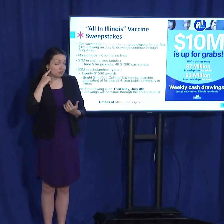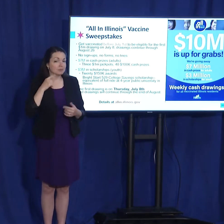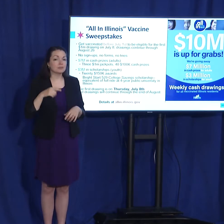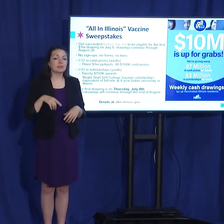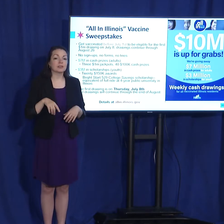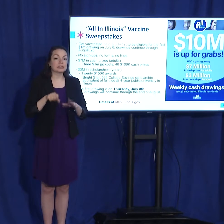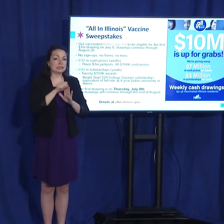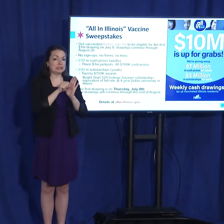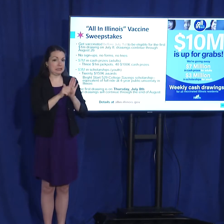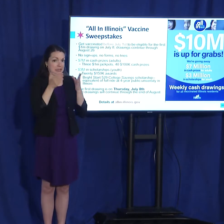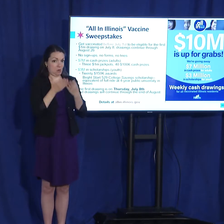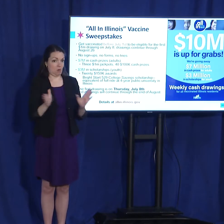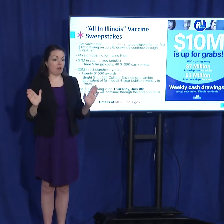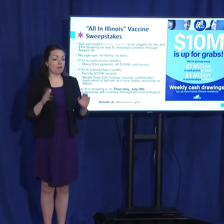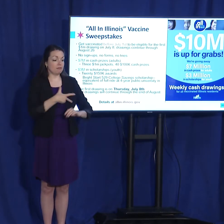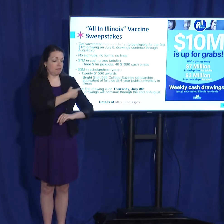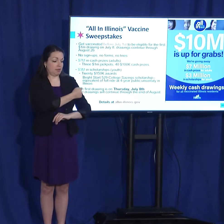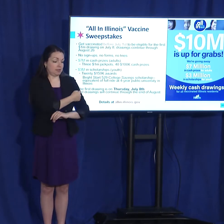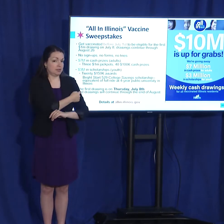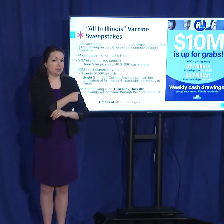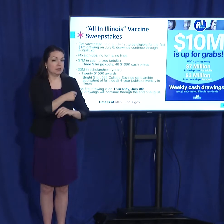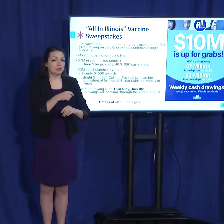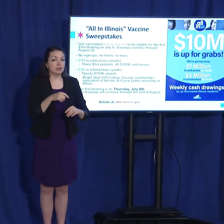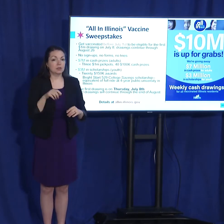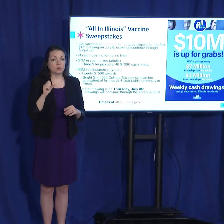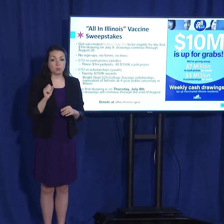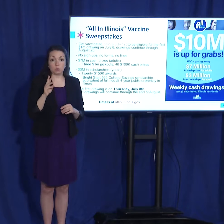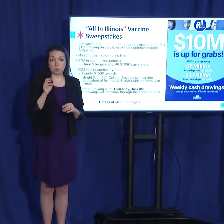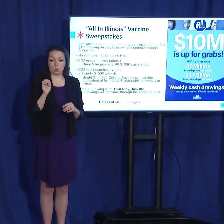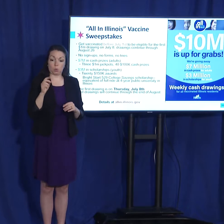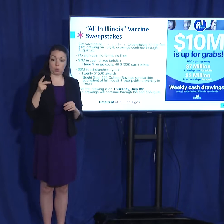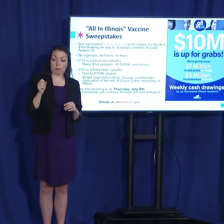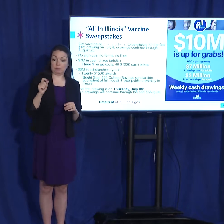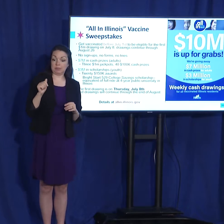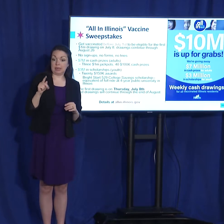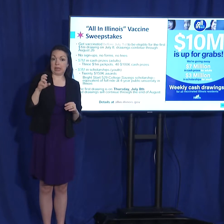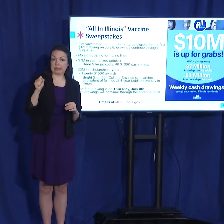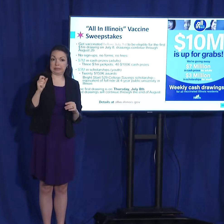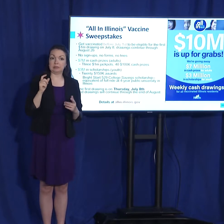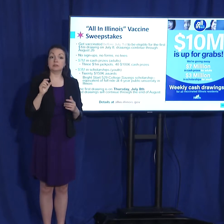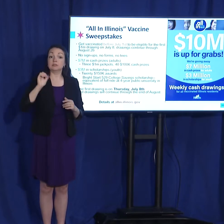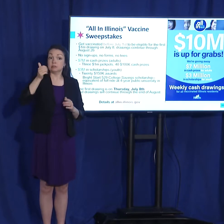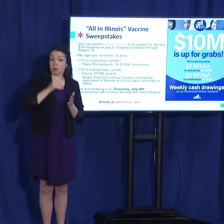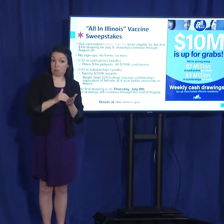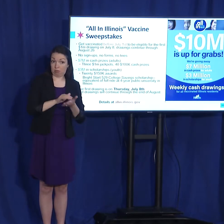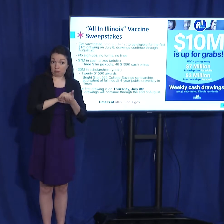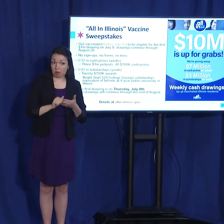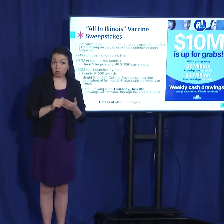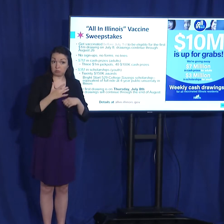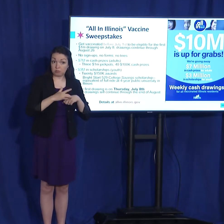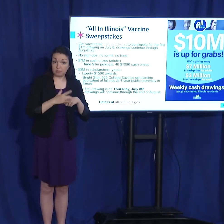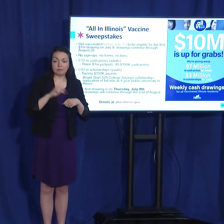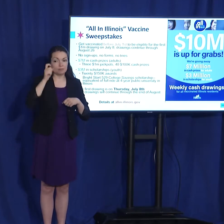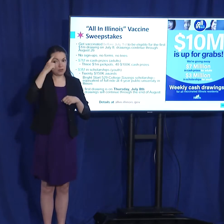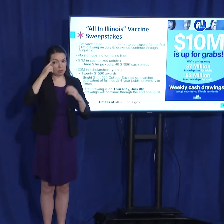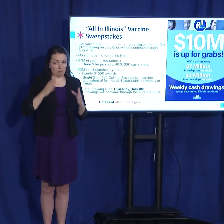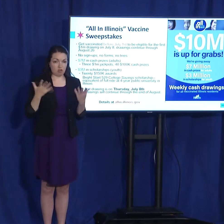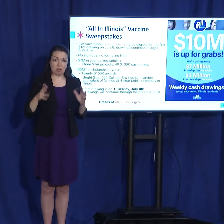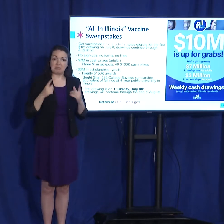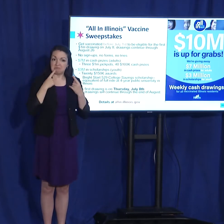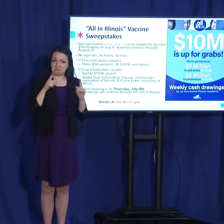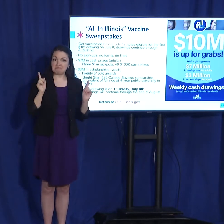a statewide vaccine sweepstakes, $10 million that's been made available. The governor announced it,